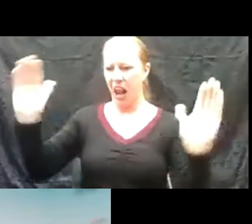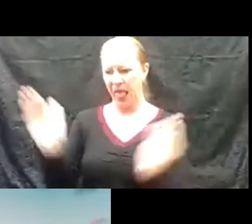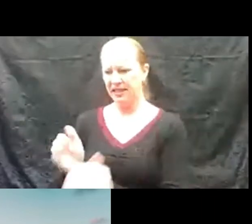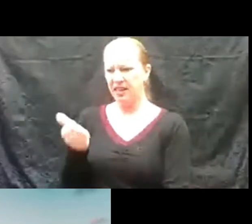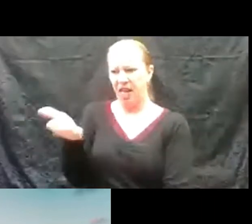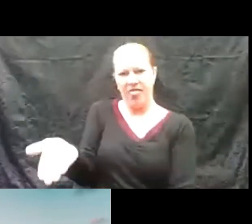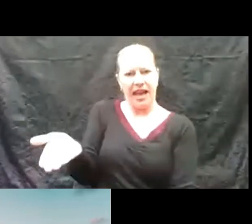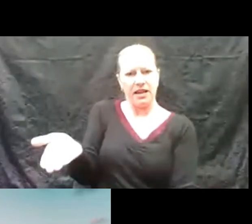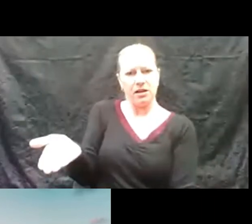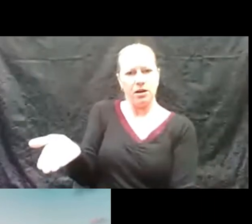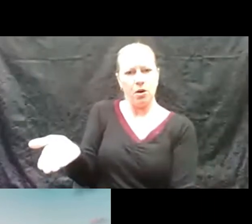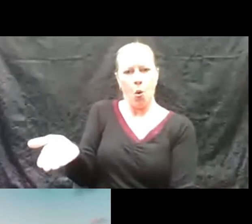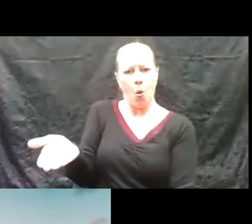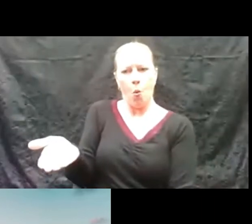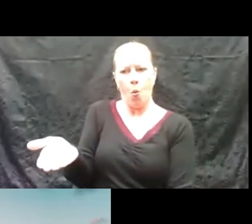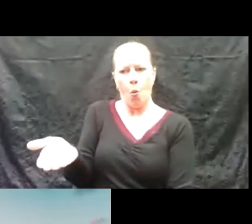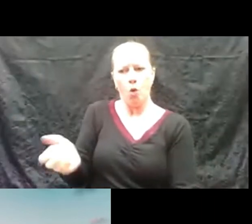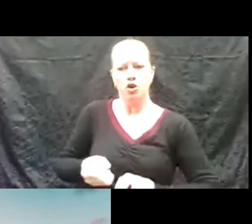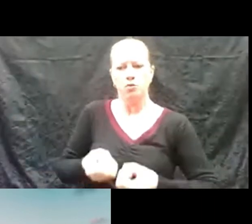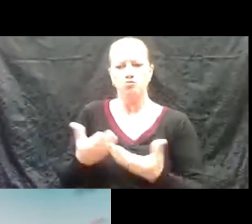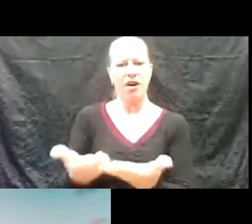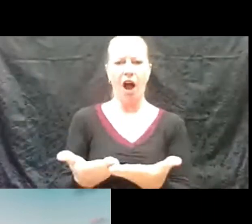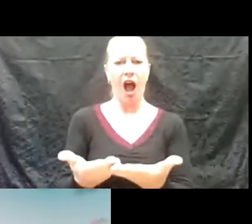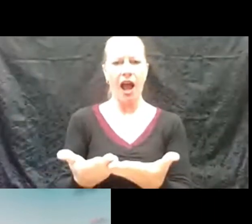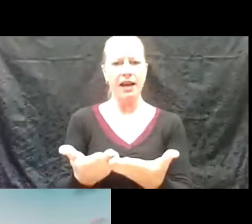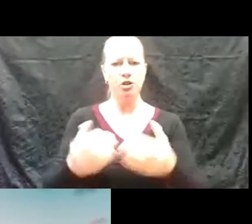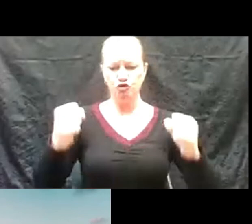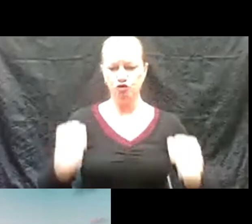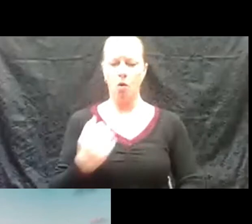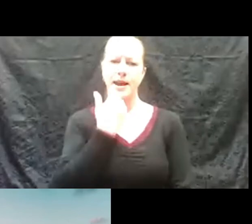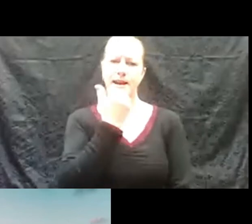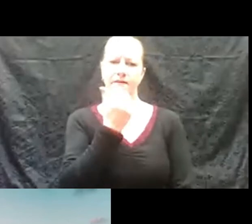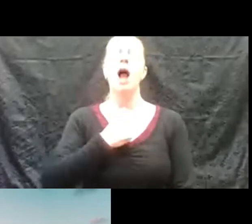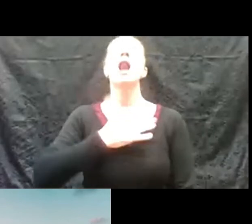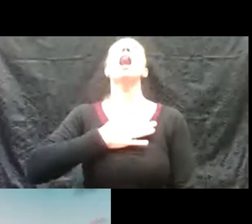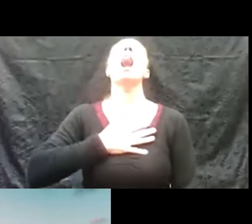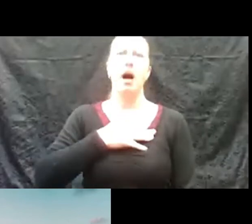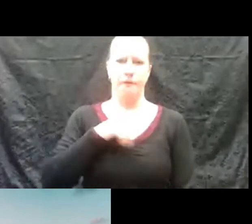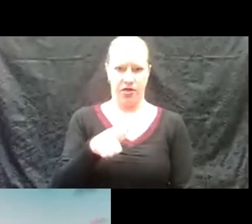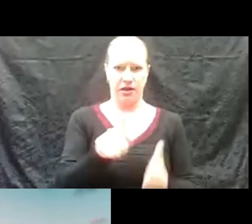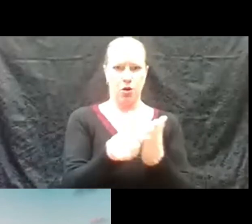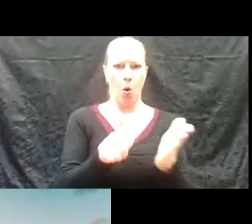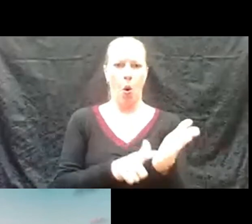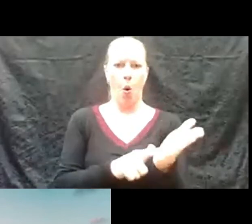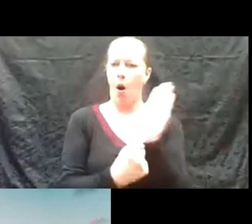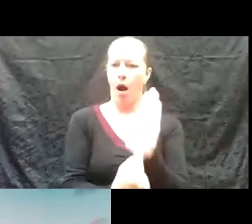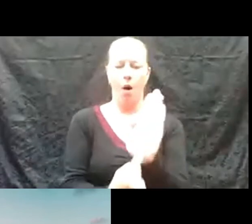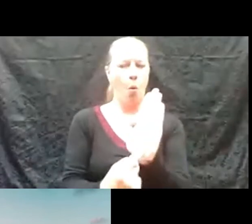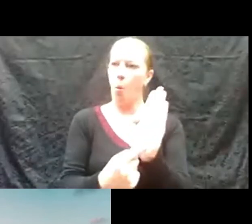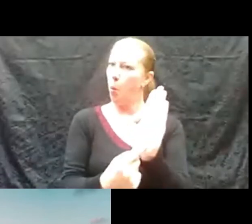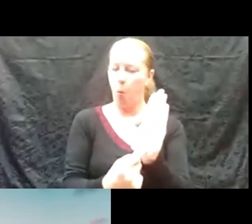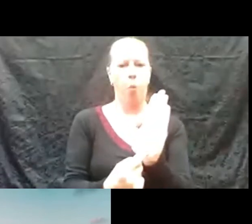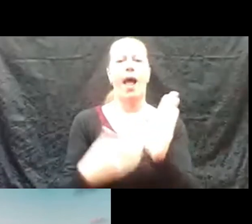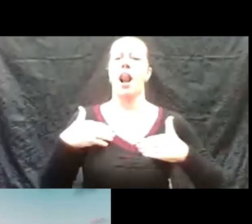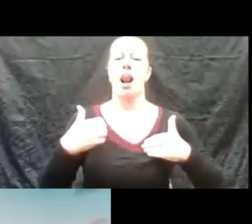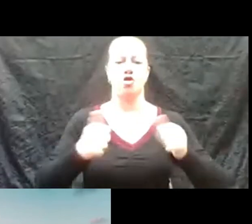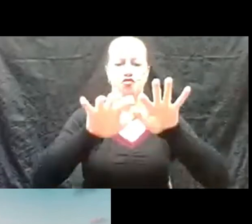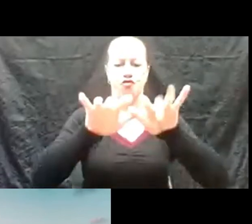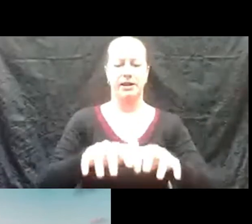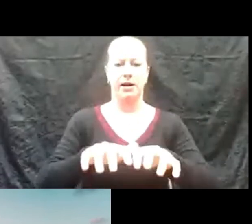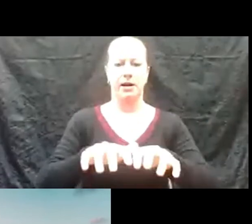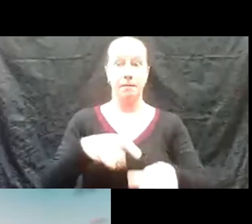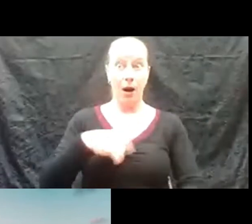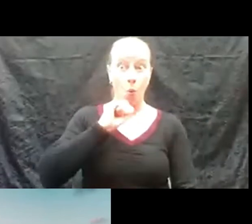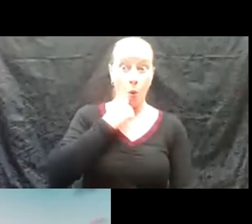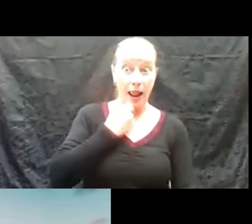not going to give it its due weight. I love this piece of law. It's very well written, but is it going to